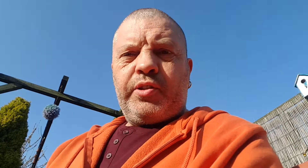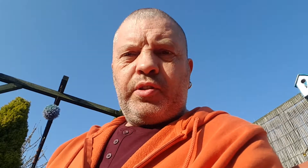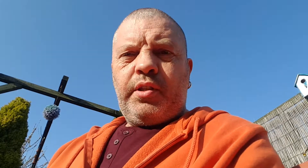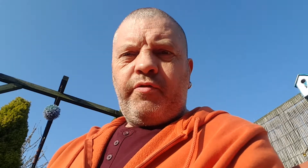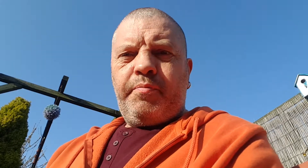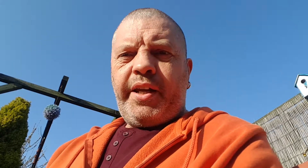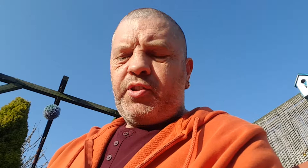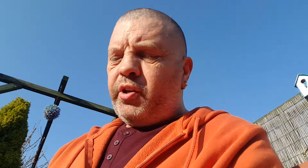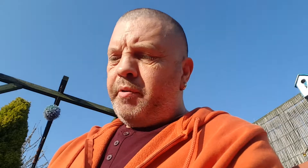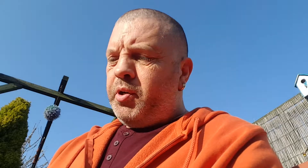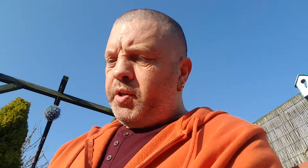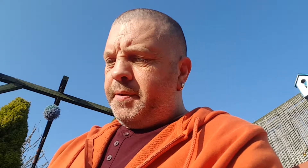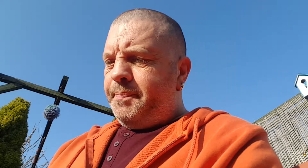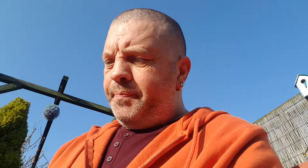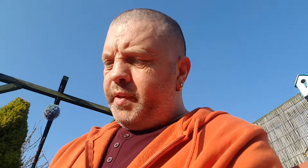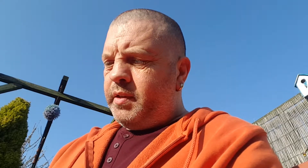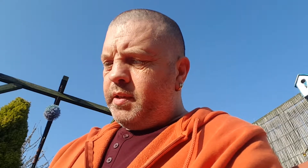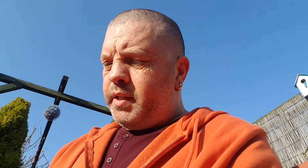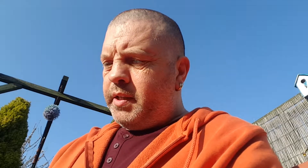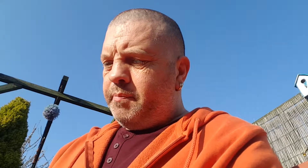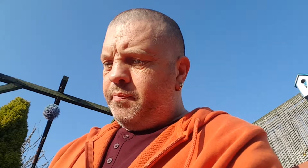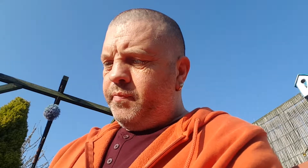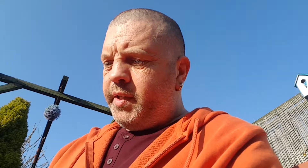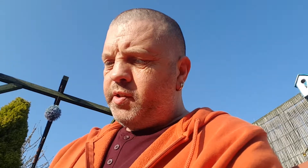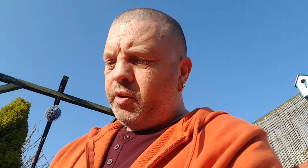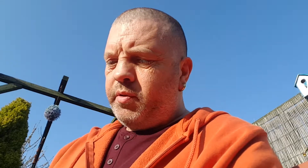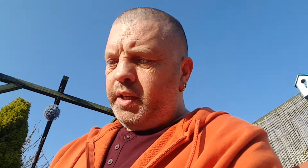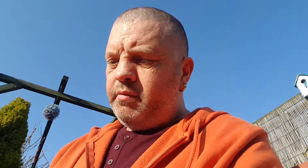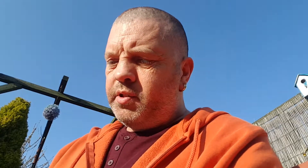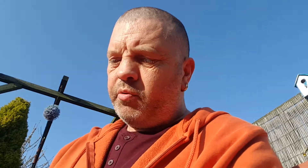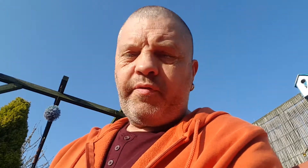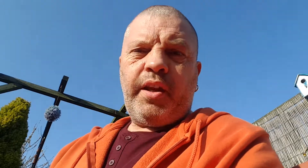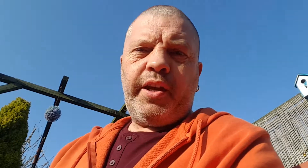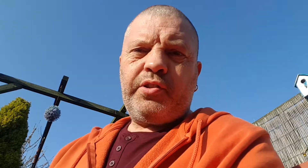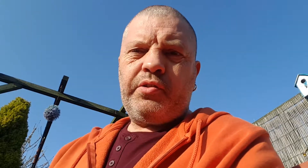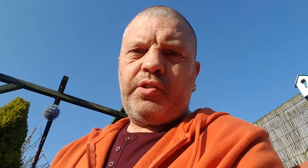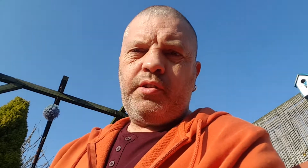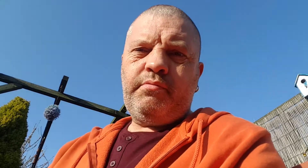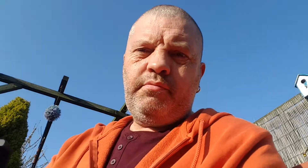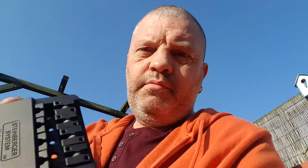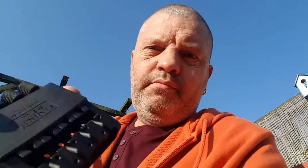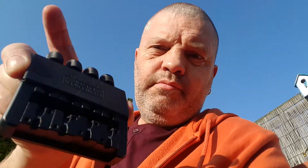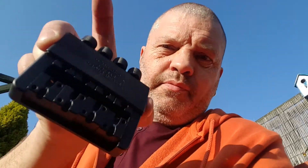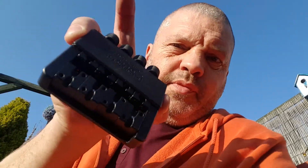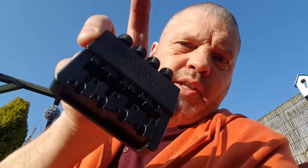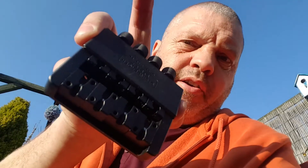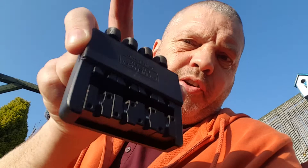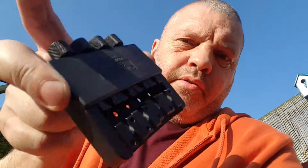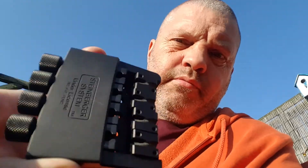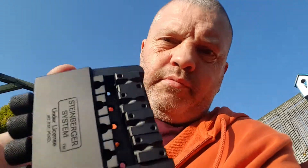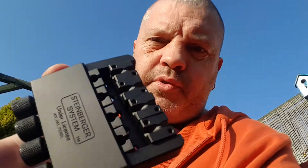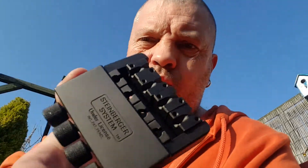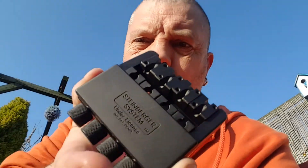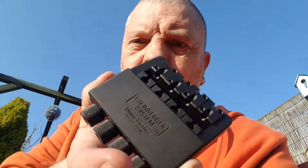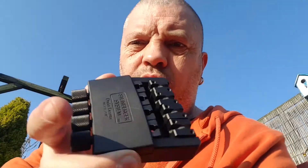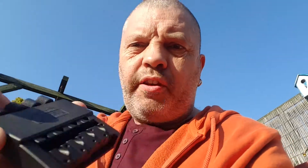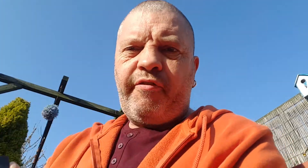license from Ned Steinberger. He sold off the license to carry on using this stuff